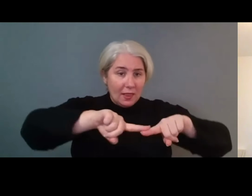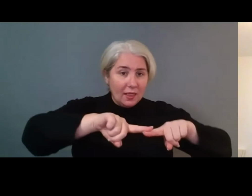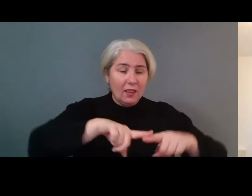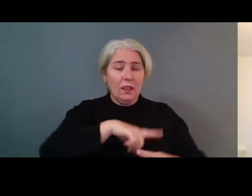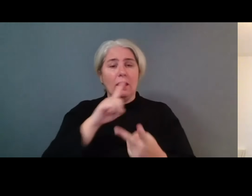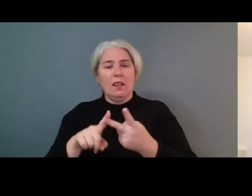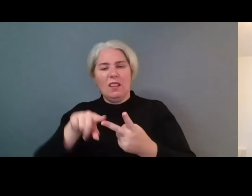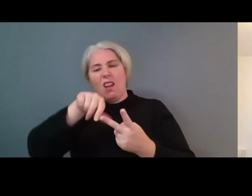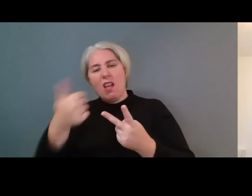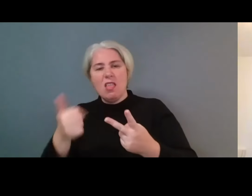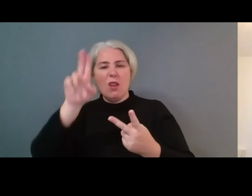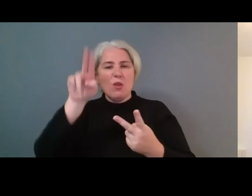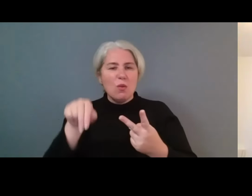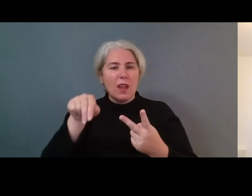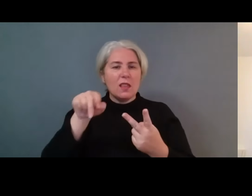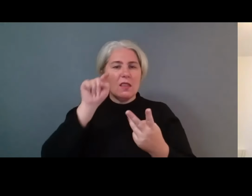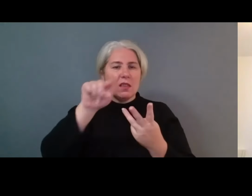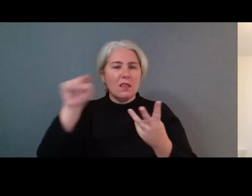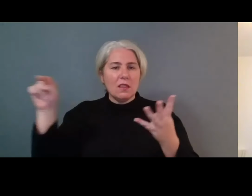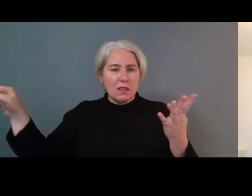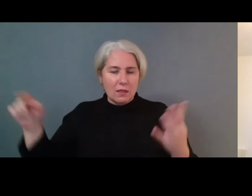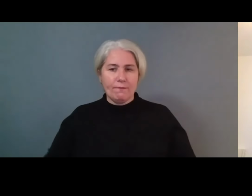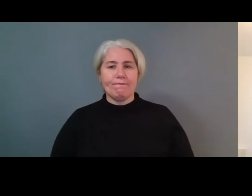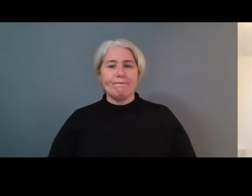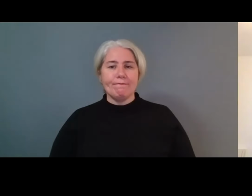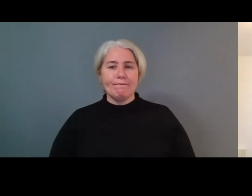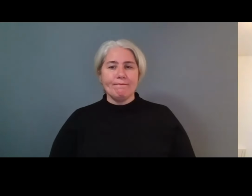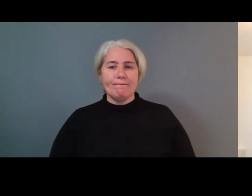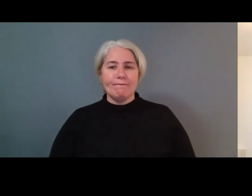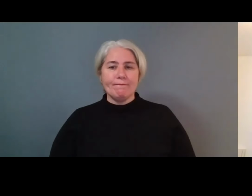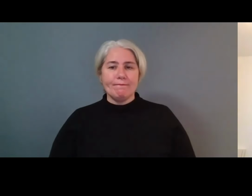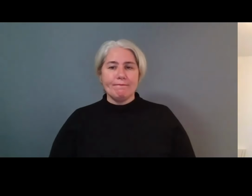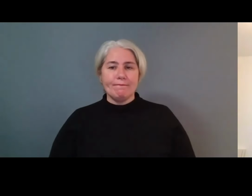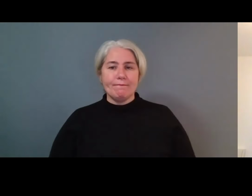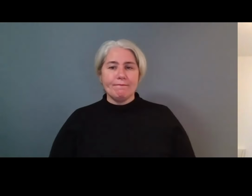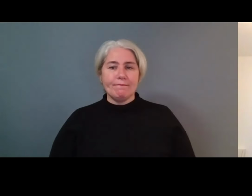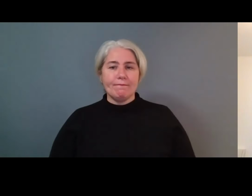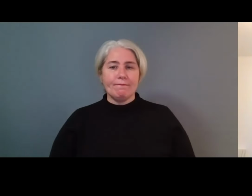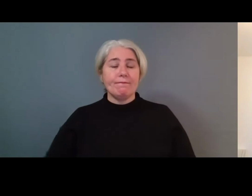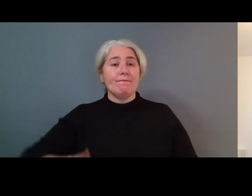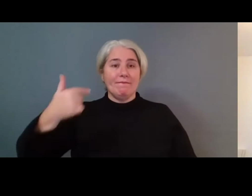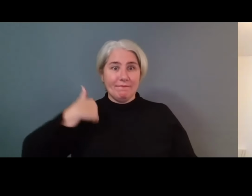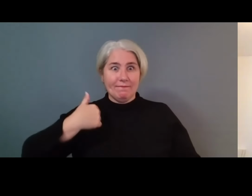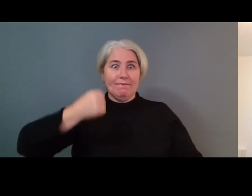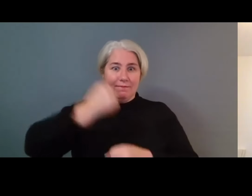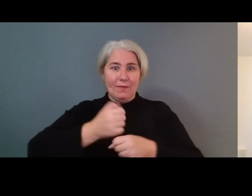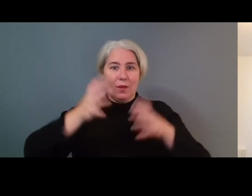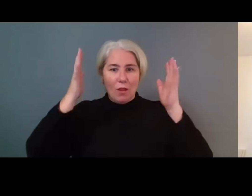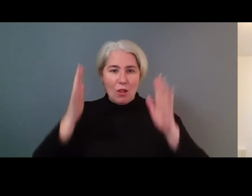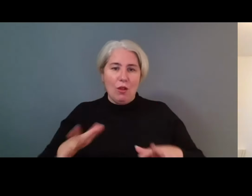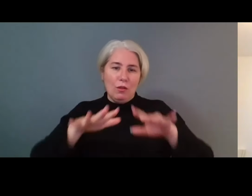bodies. So my experience comes from writing alternative